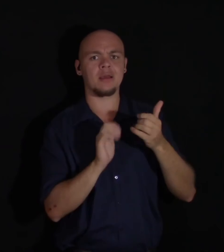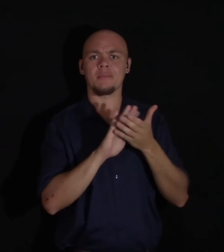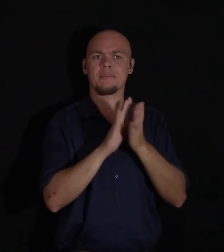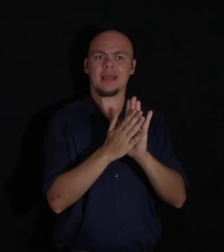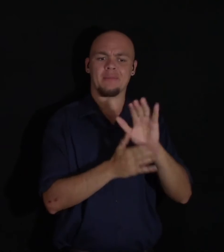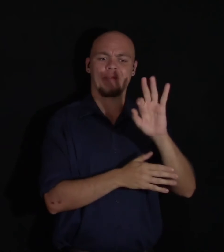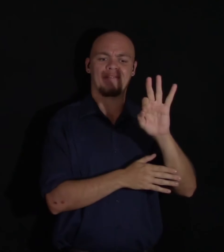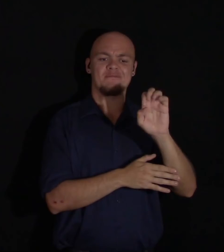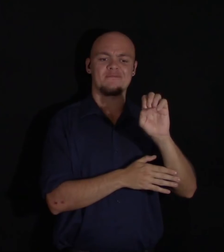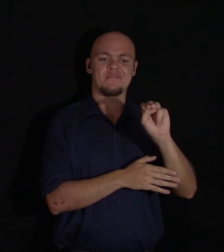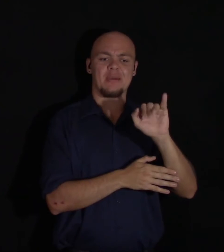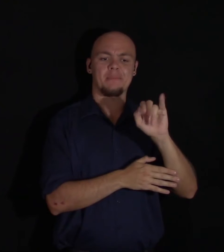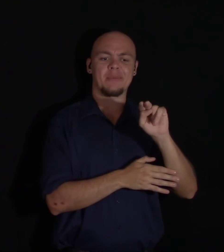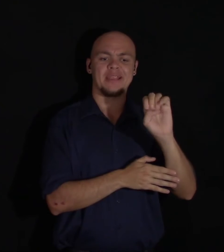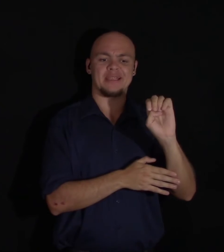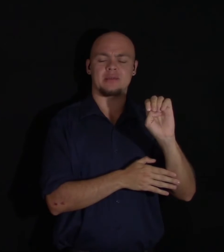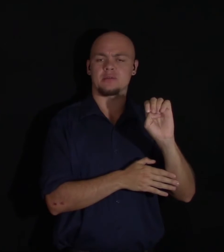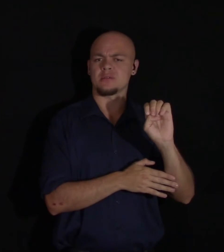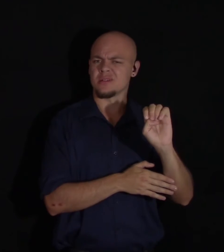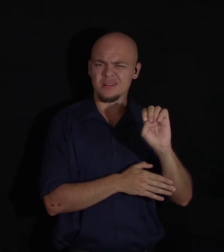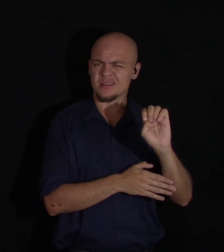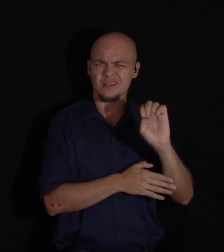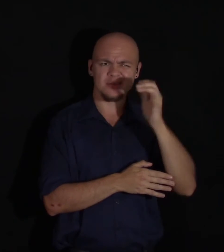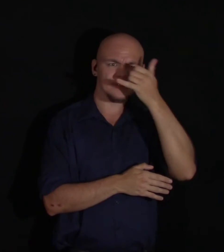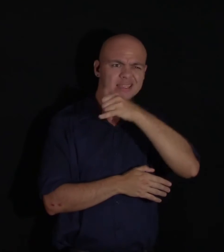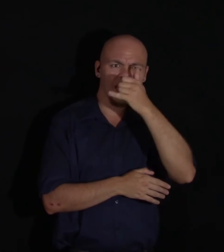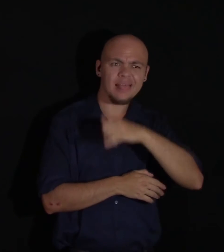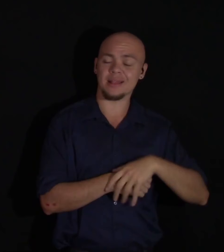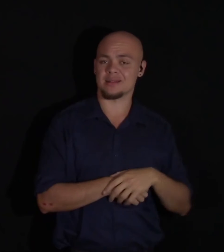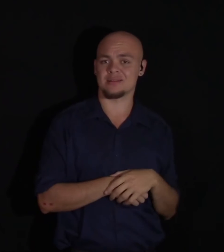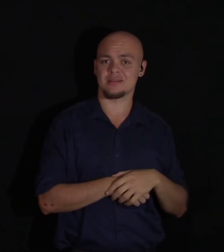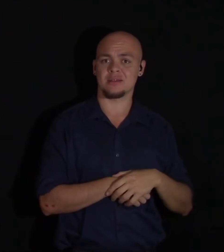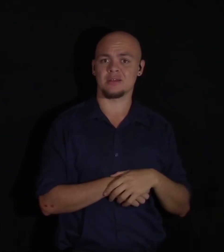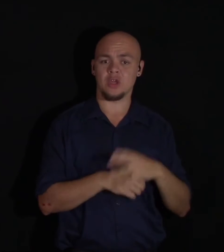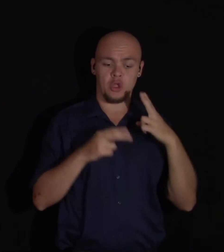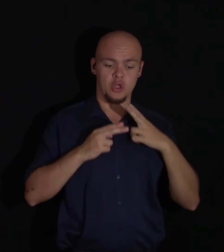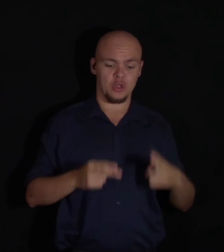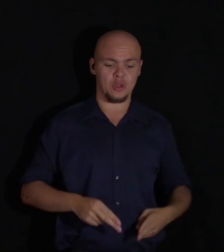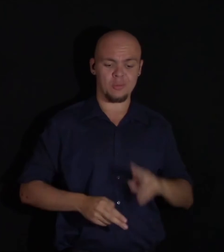thing, which is ridiculous, quite frankly, because all humans think and feel.